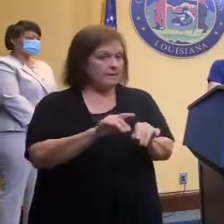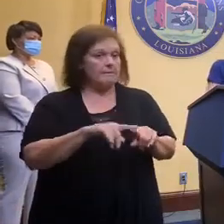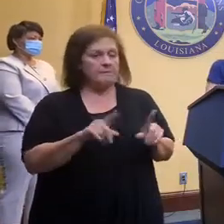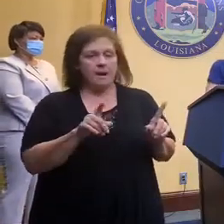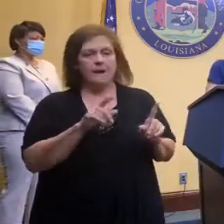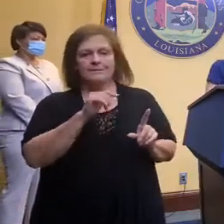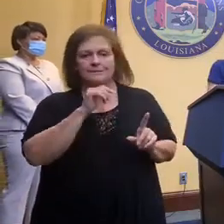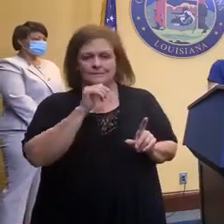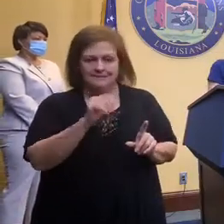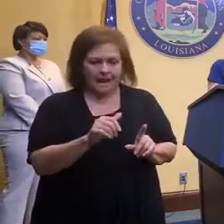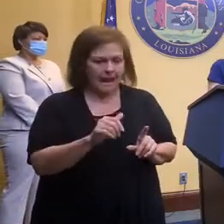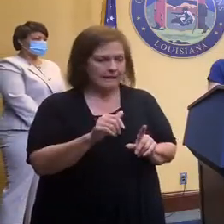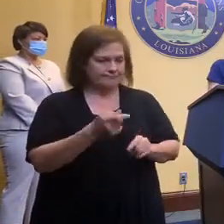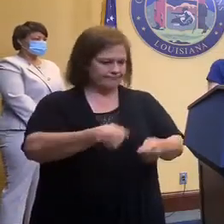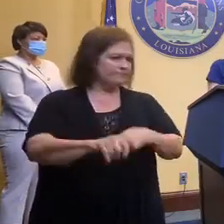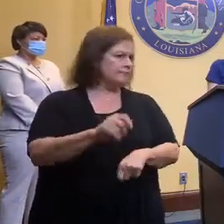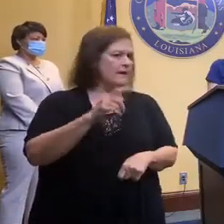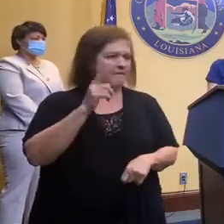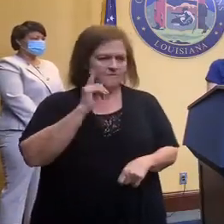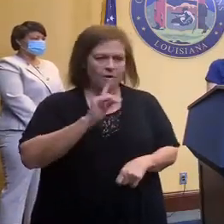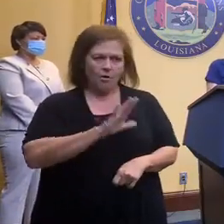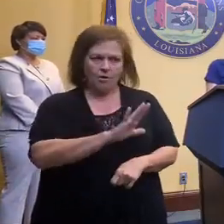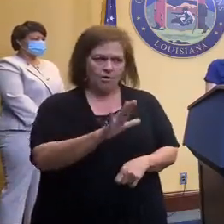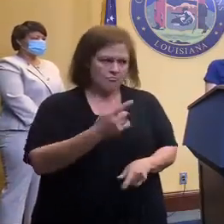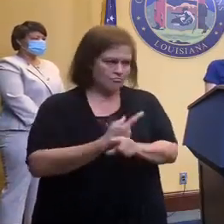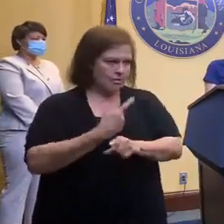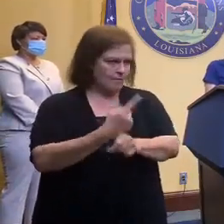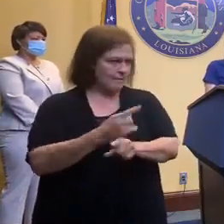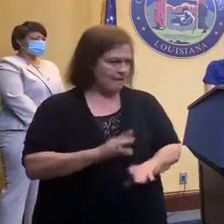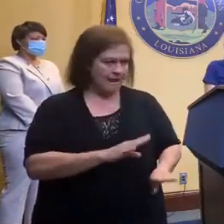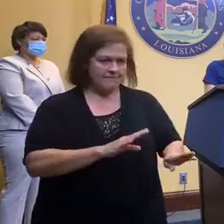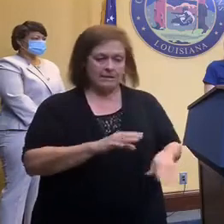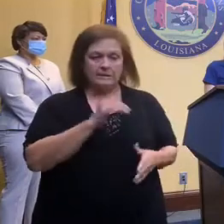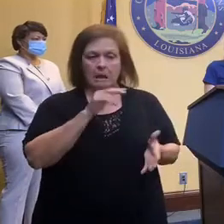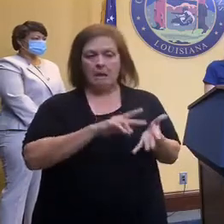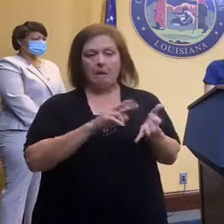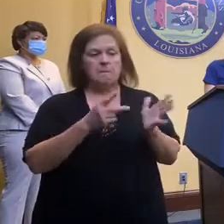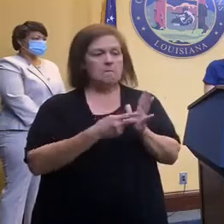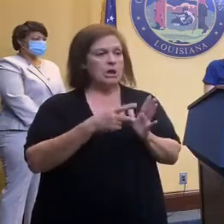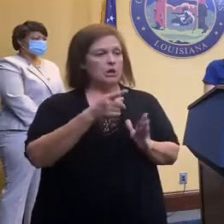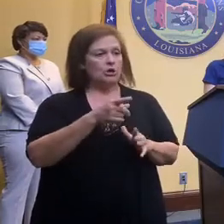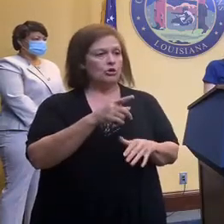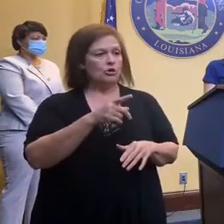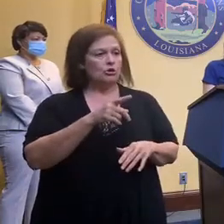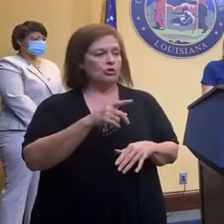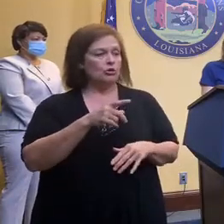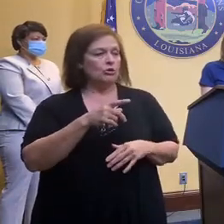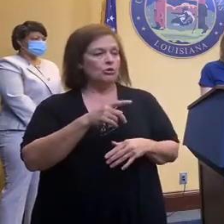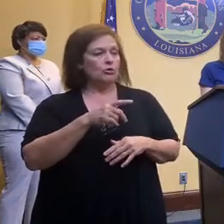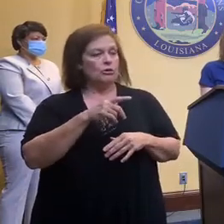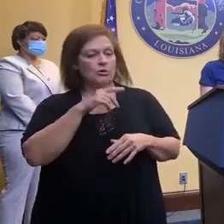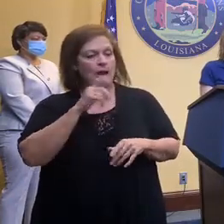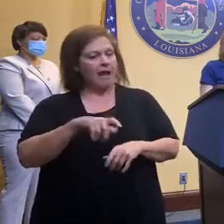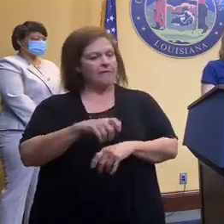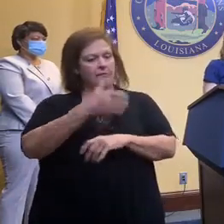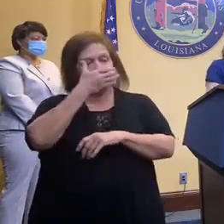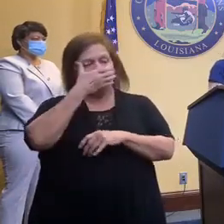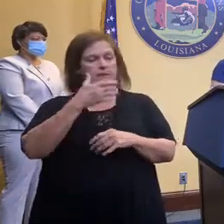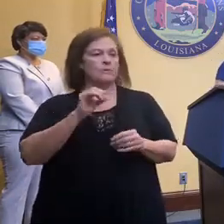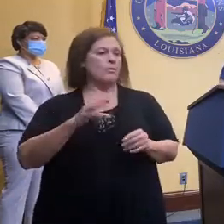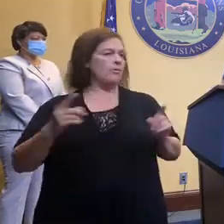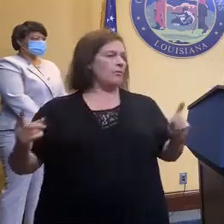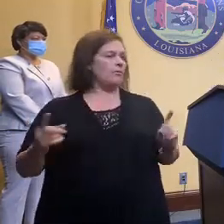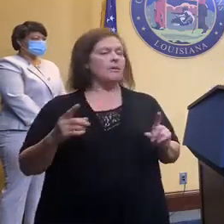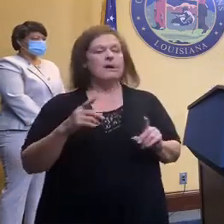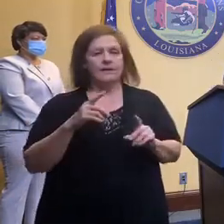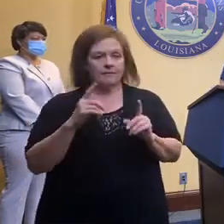is not a substitute for proper behavior. It is not a substitute for wearing a mask, keeping physical distancing,